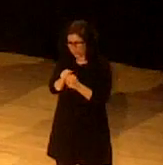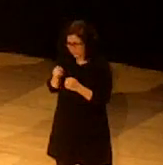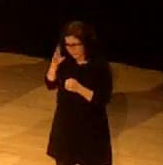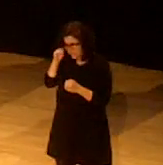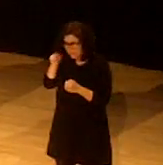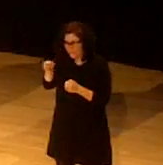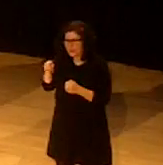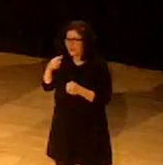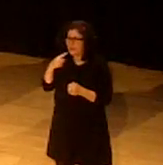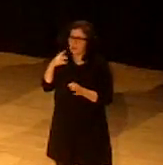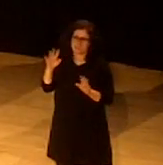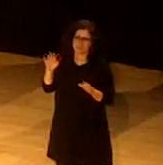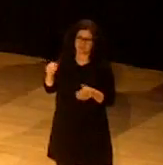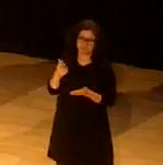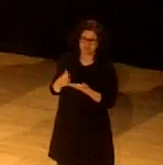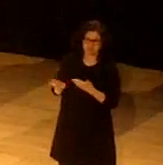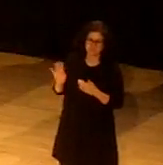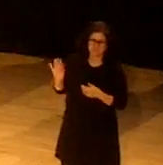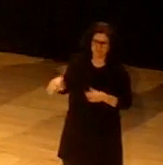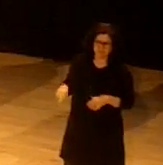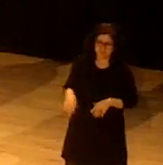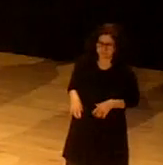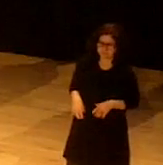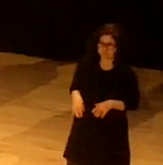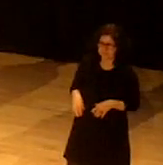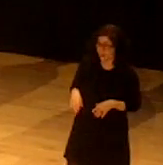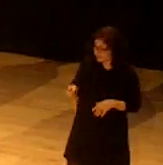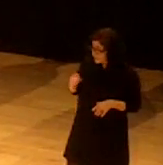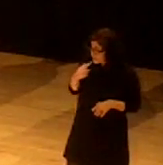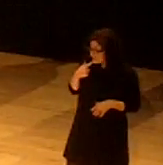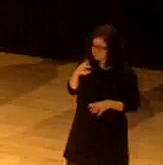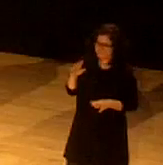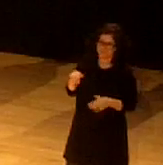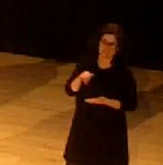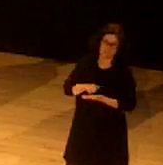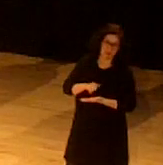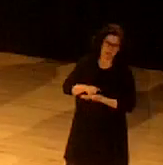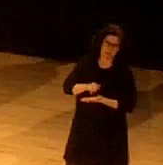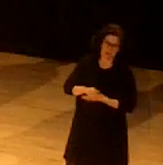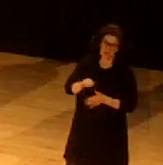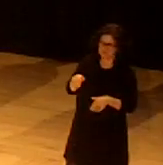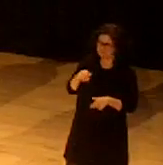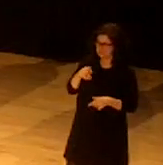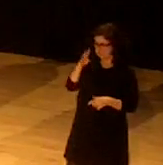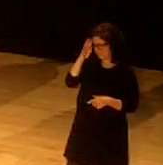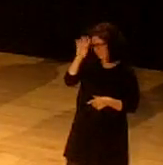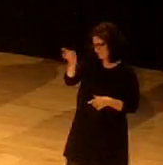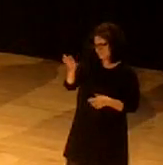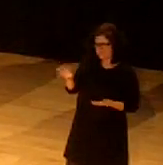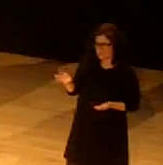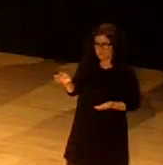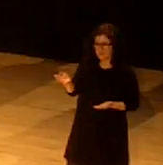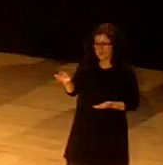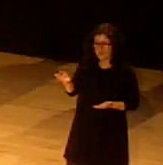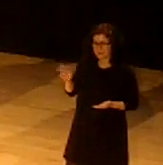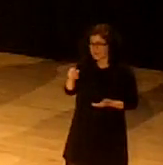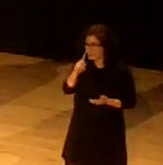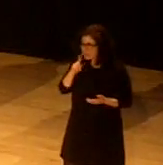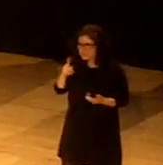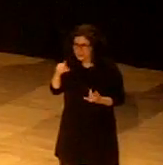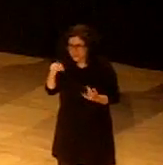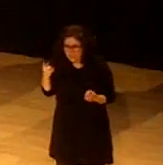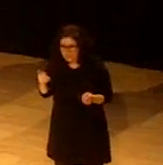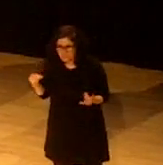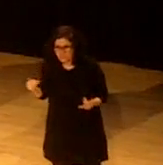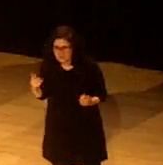already said, wrote him off, and simply said, whatever he's saying, it can't possibly be true. That is still endemic today.